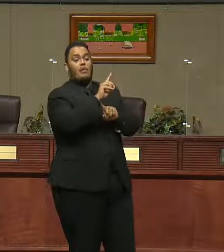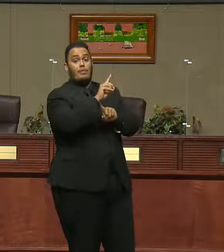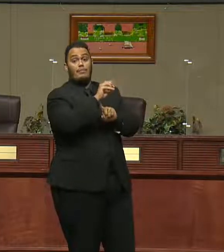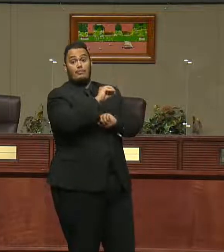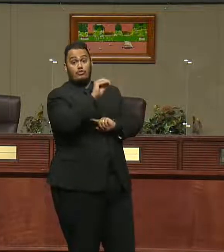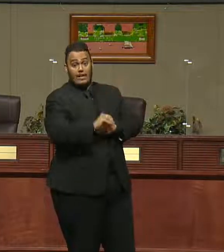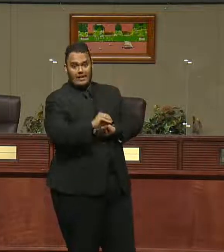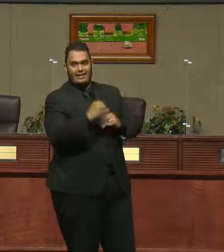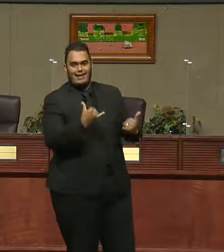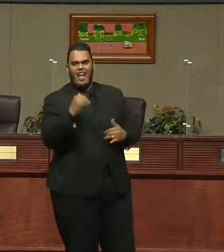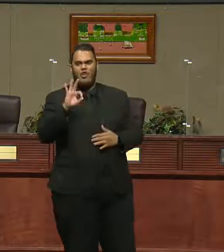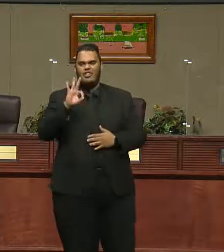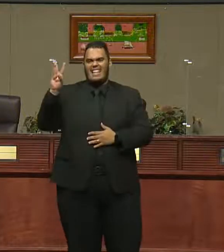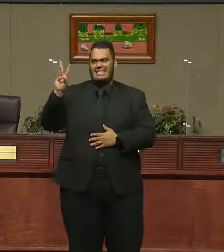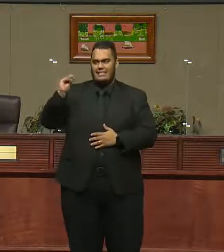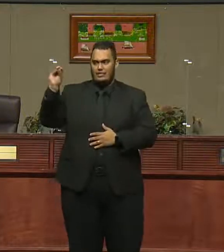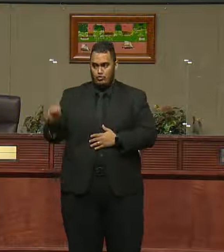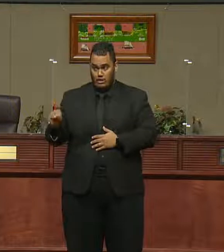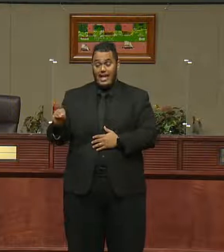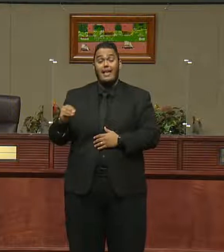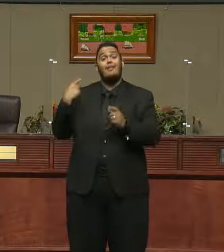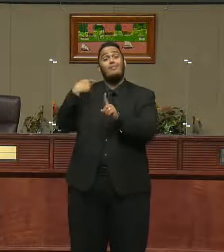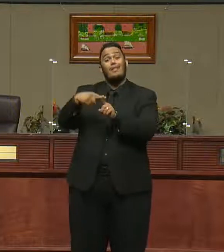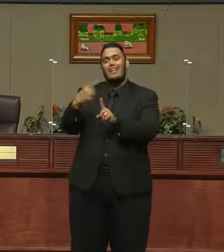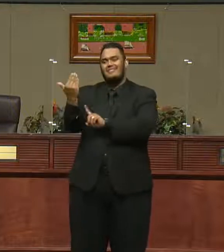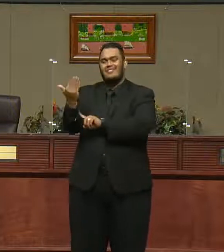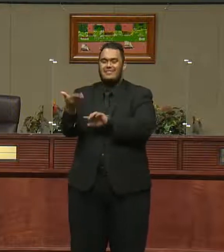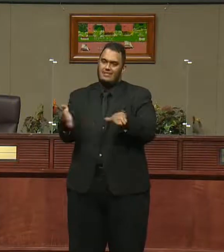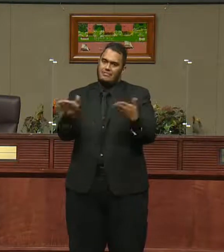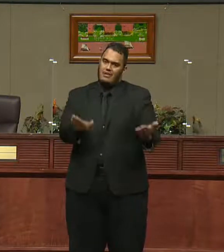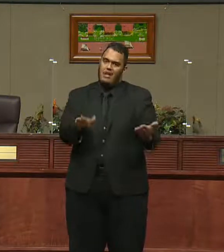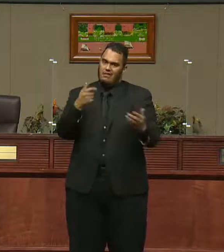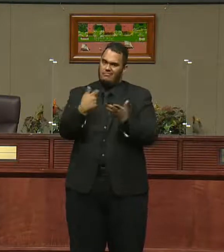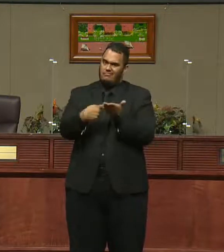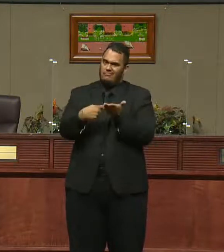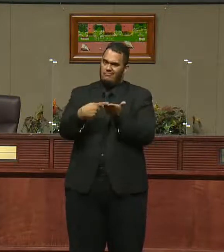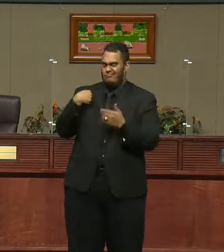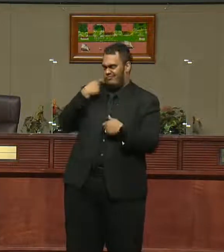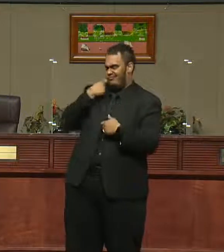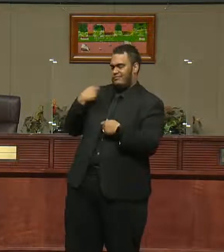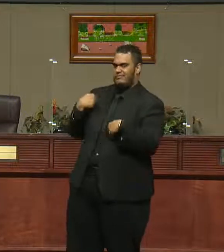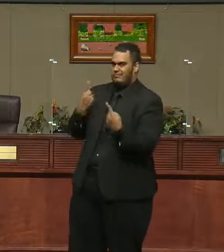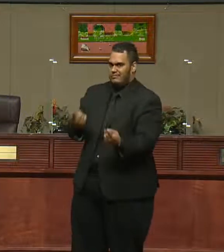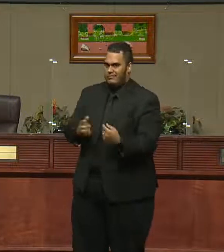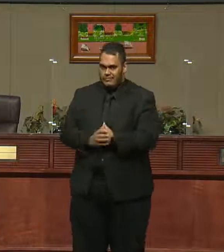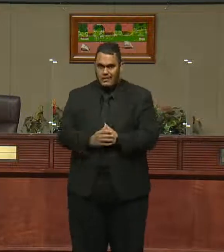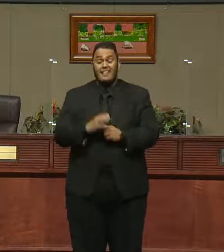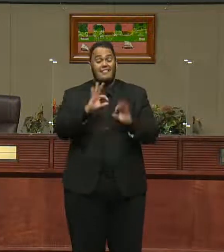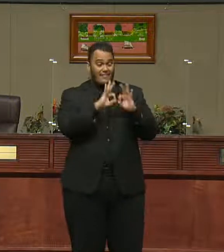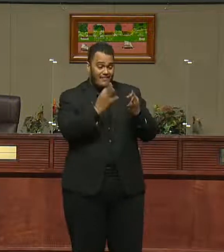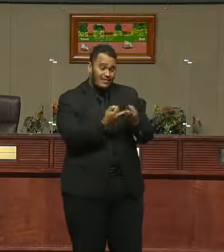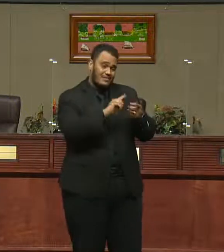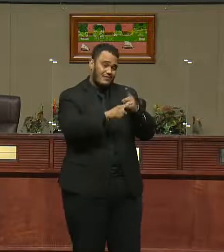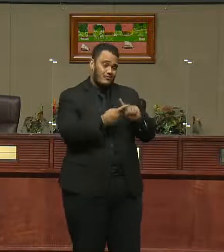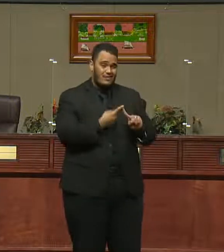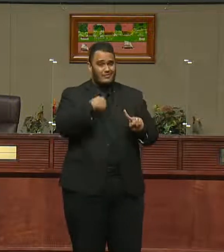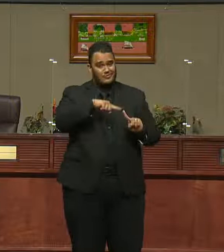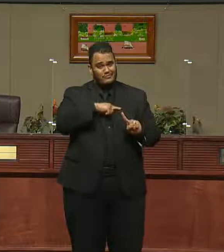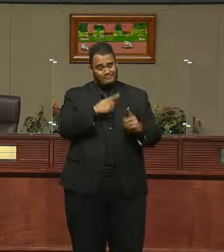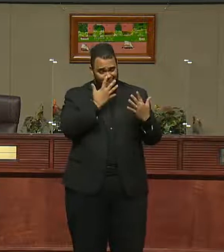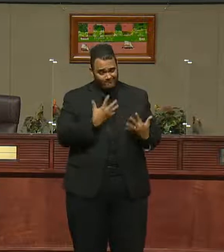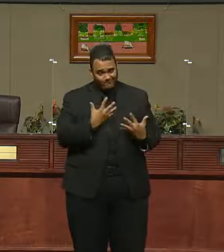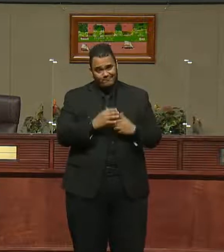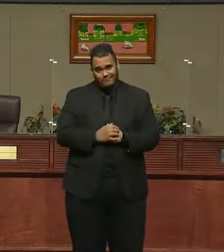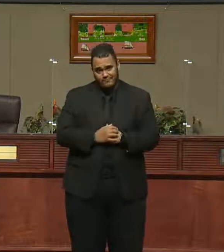deaths reported to us since the last time we spoke. To the families and friends, we send our heartfelt sympathies. 6 were female, 9